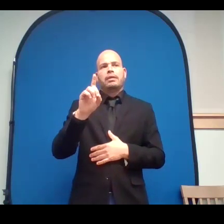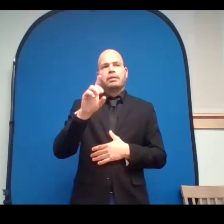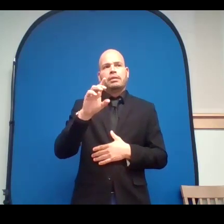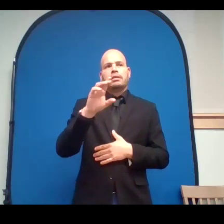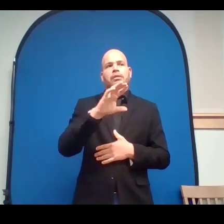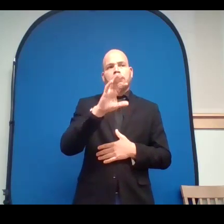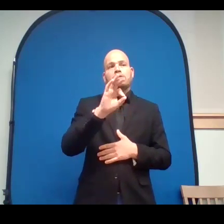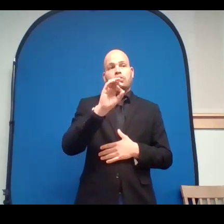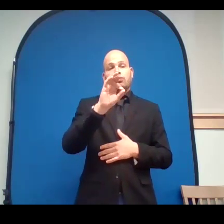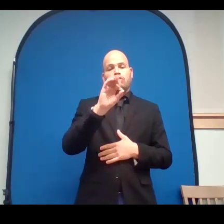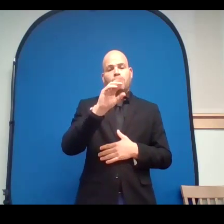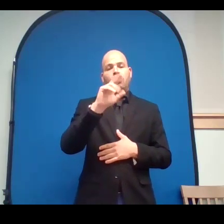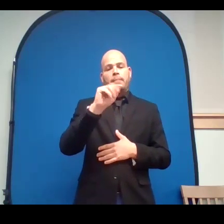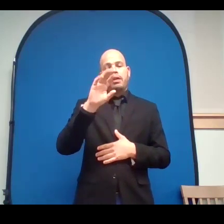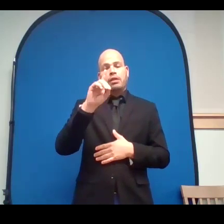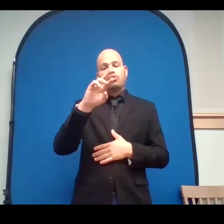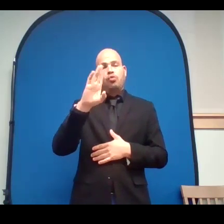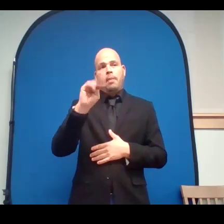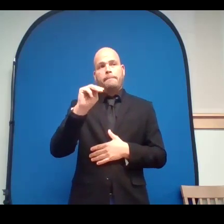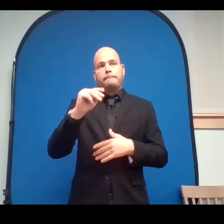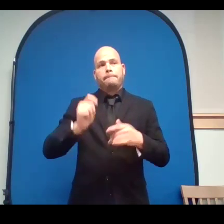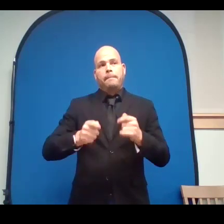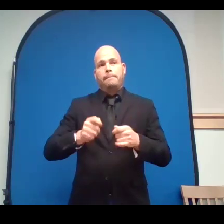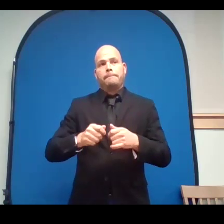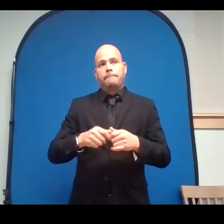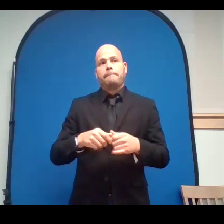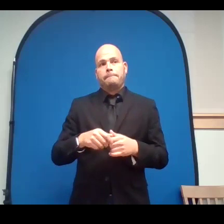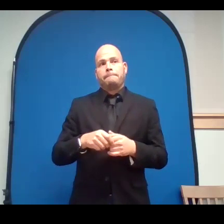Then I served as a platoon leader for